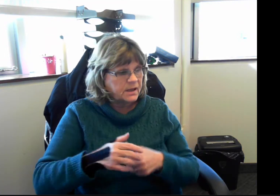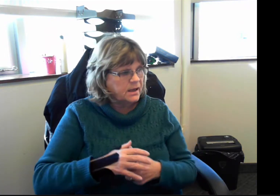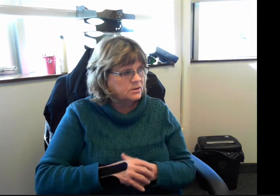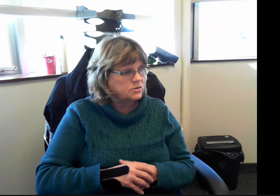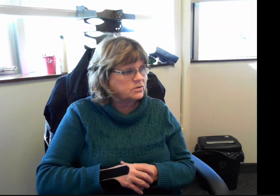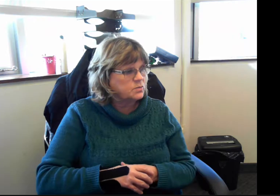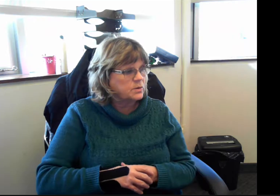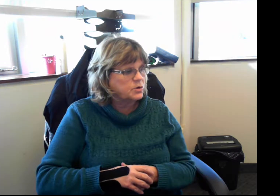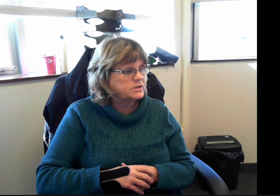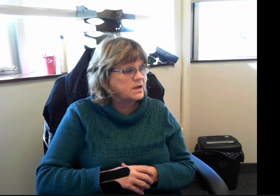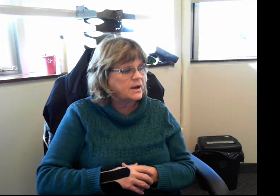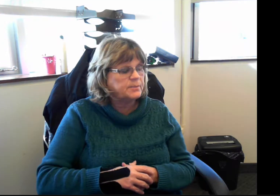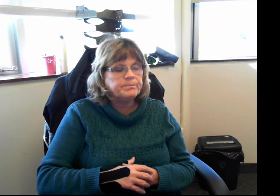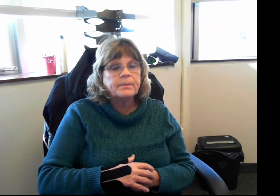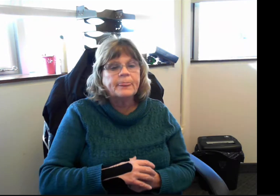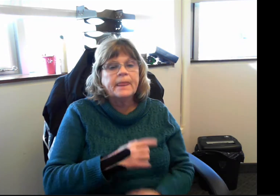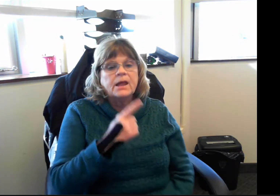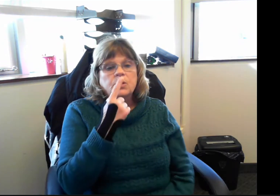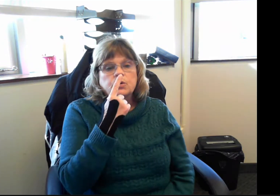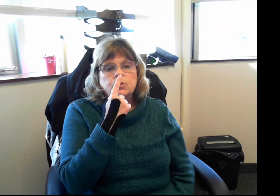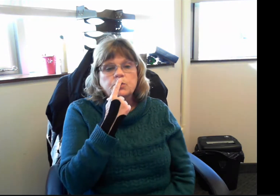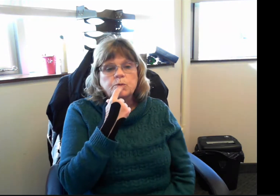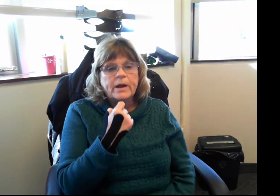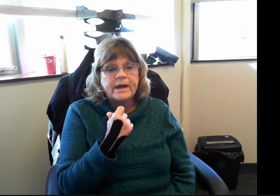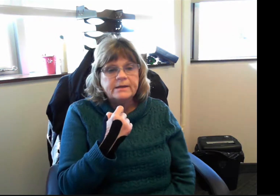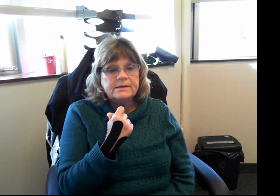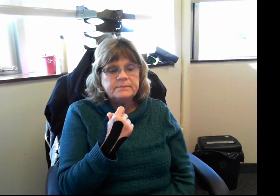Okay, I'll do those one more time. Red,